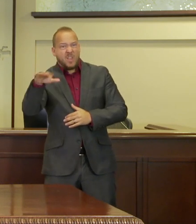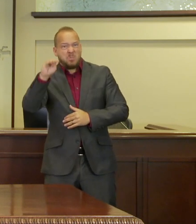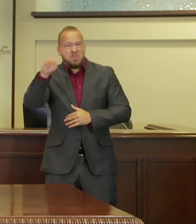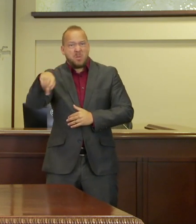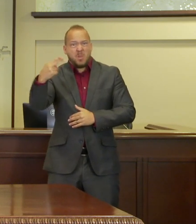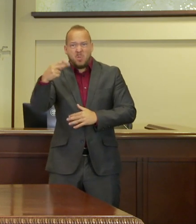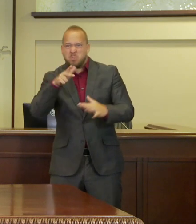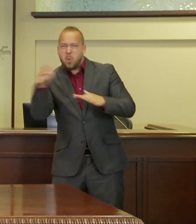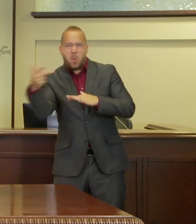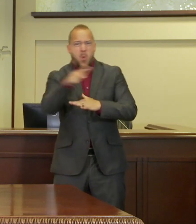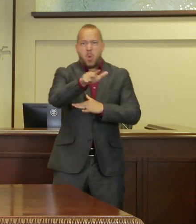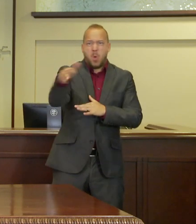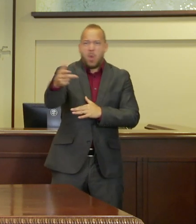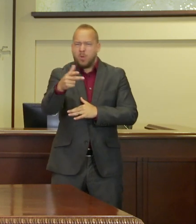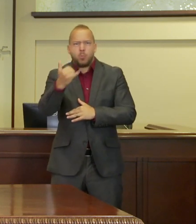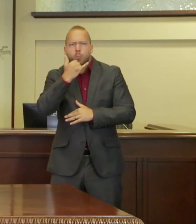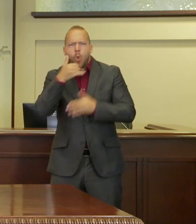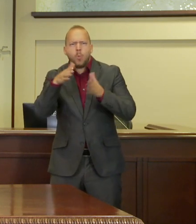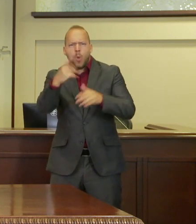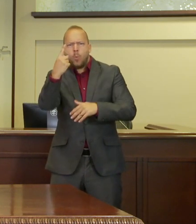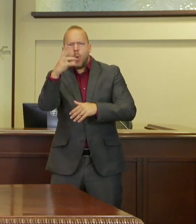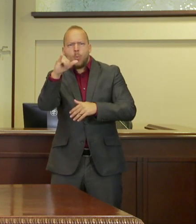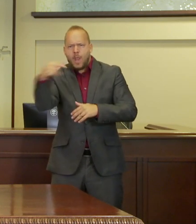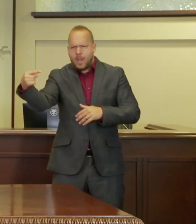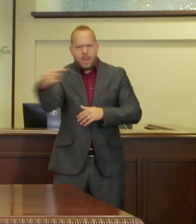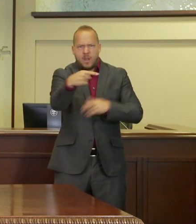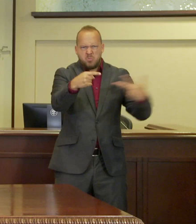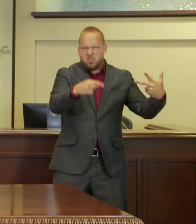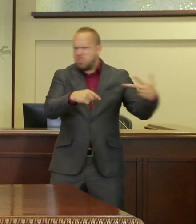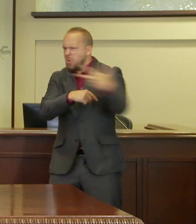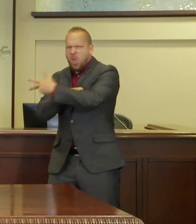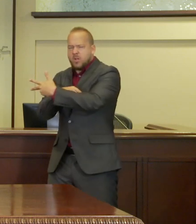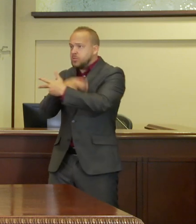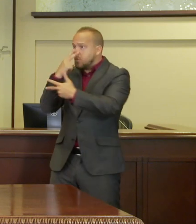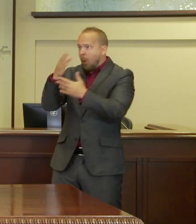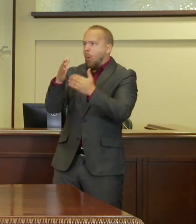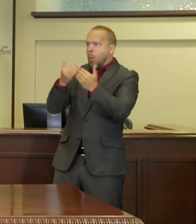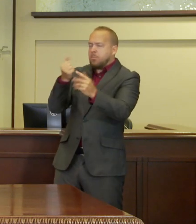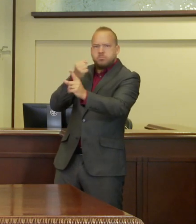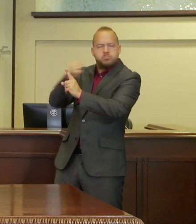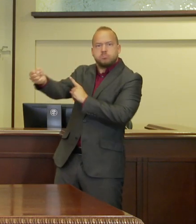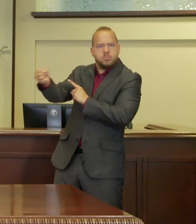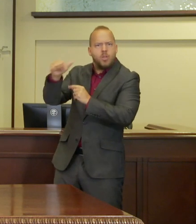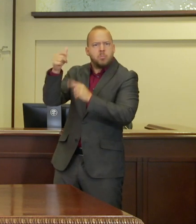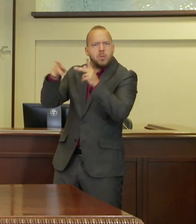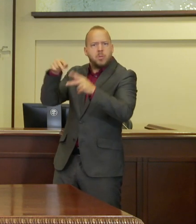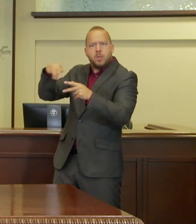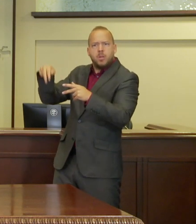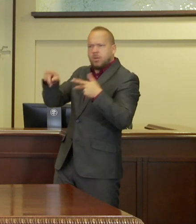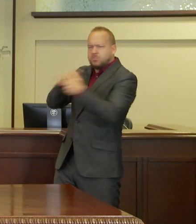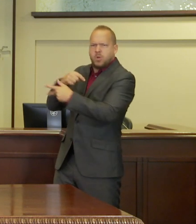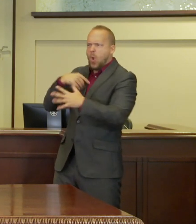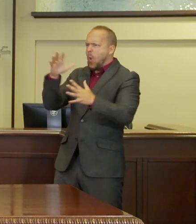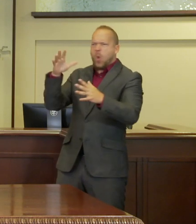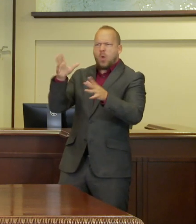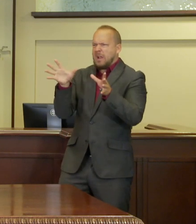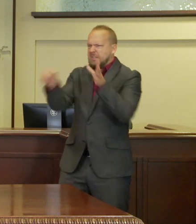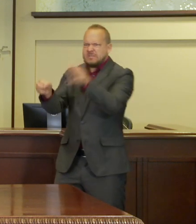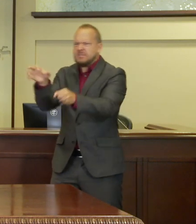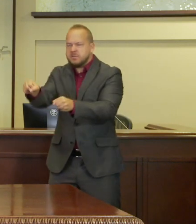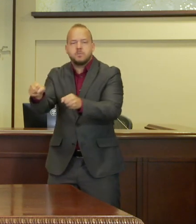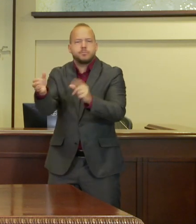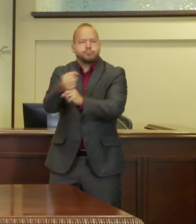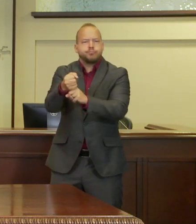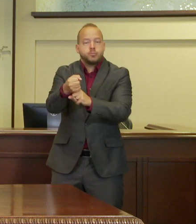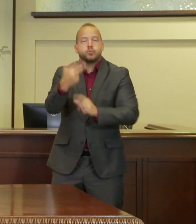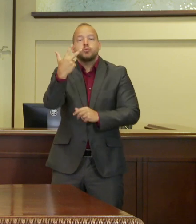one-way street, almost striking pedestrians. Officers were able to intervene and stop three of these vehicles and safely take the